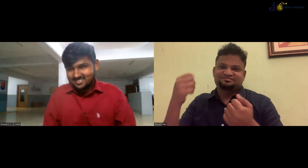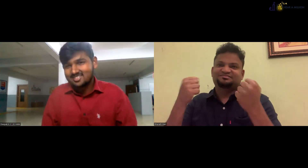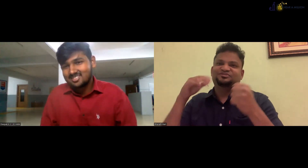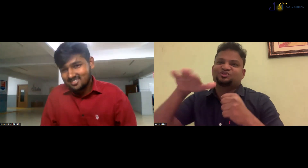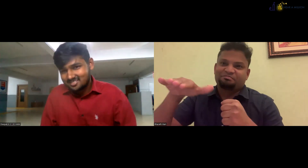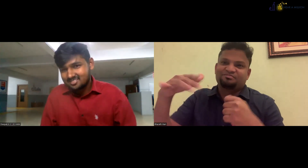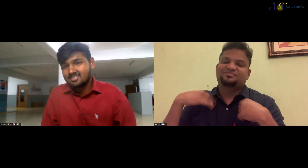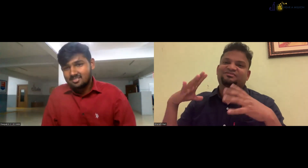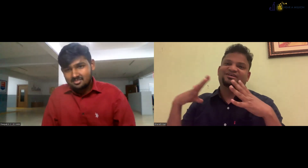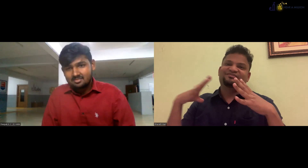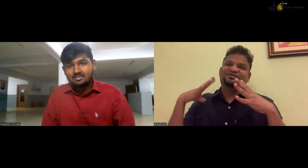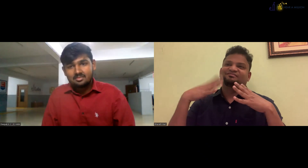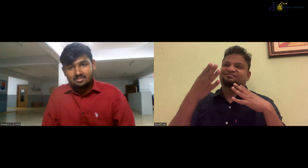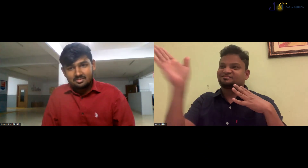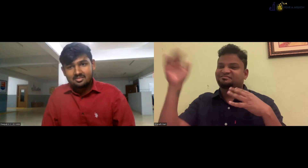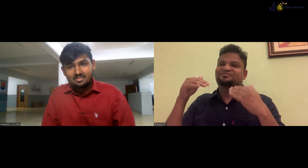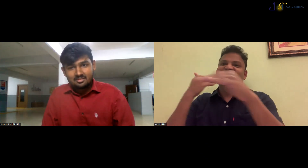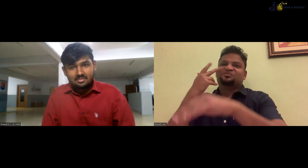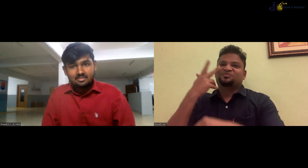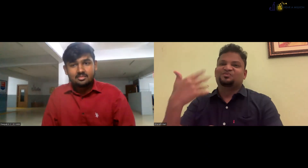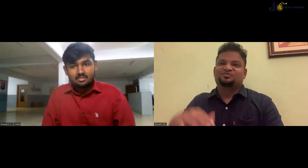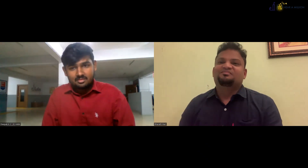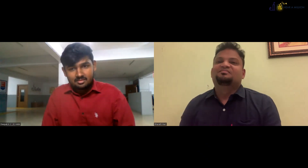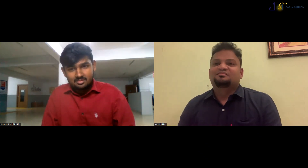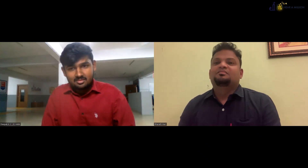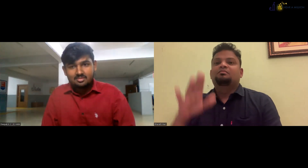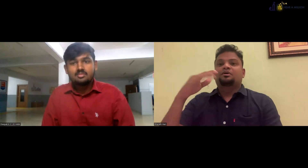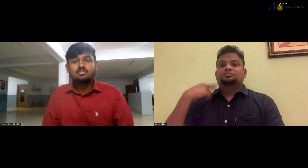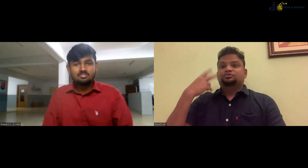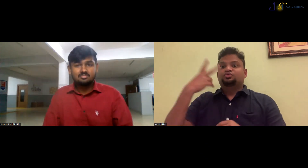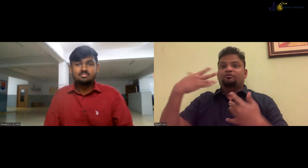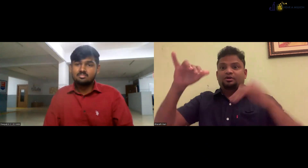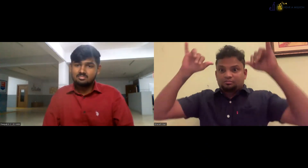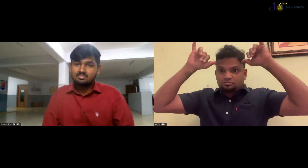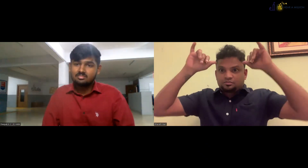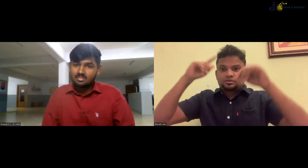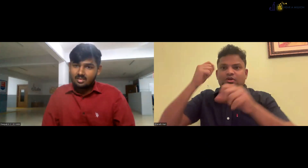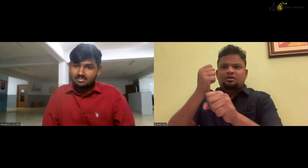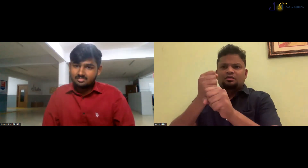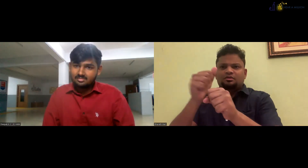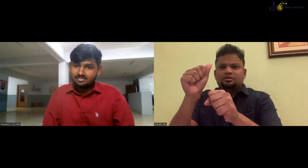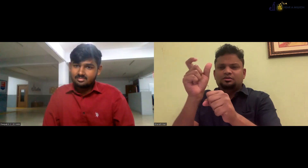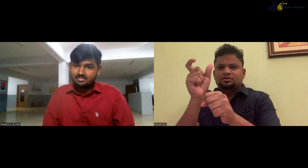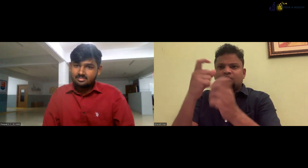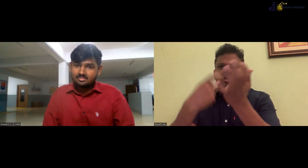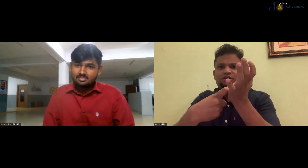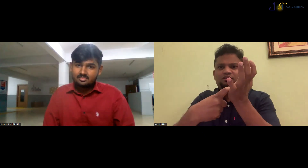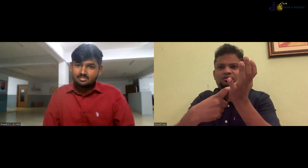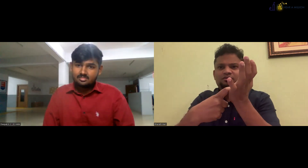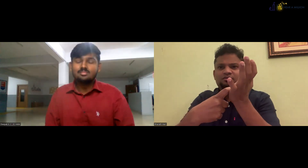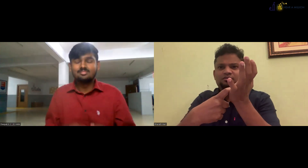leopard as well. Yeah, I've seen that while we were going in our jeep, and I saw